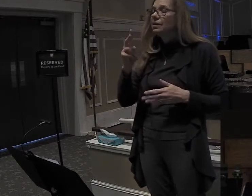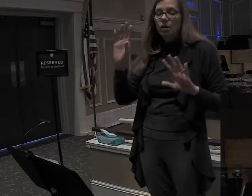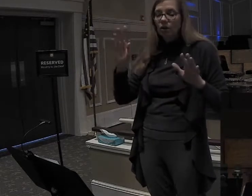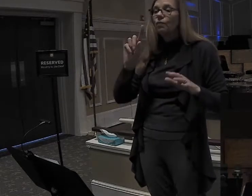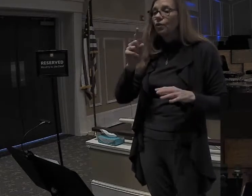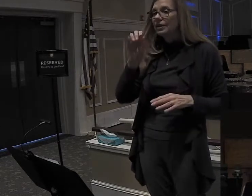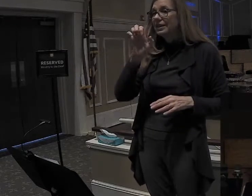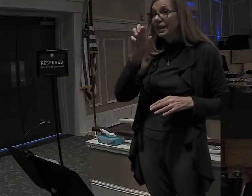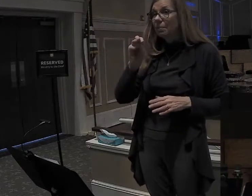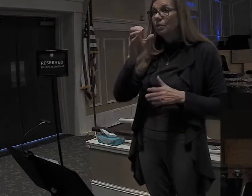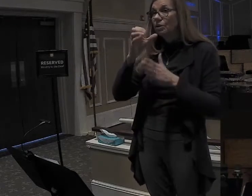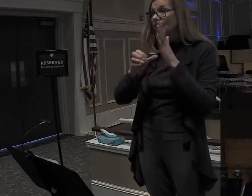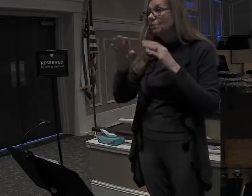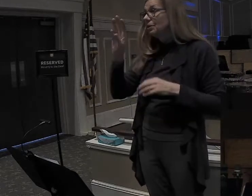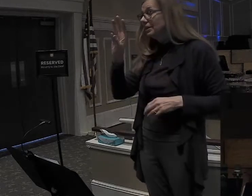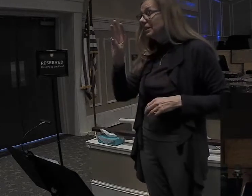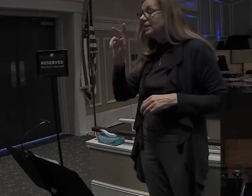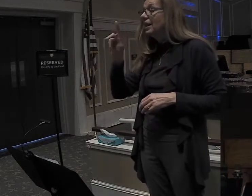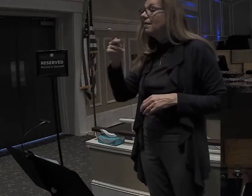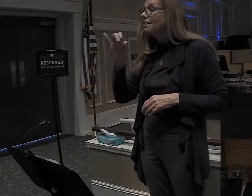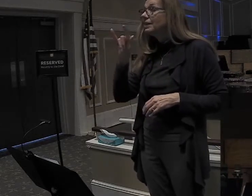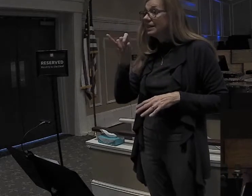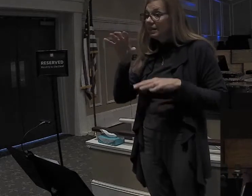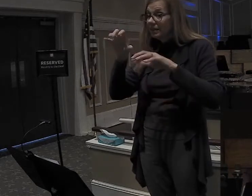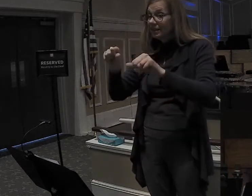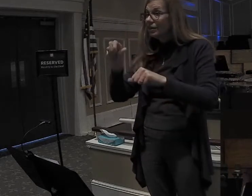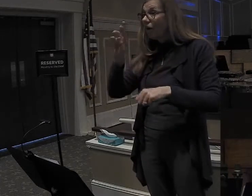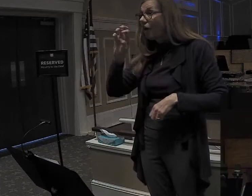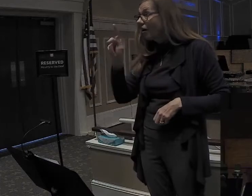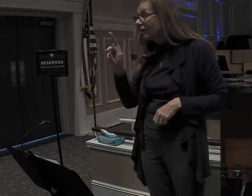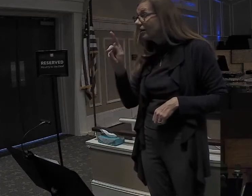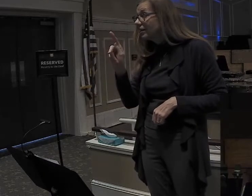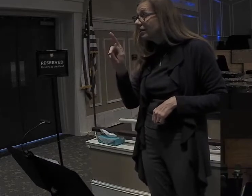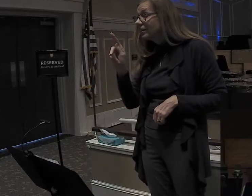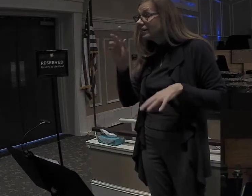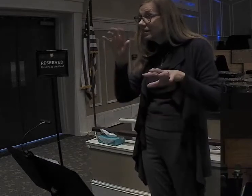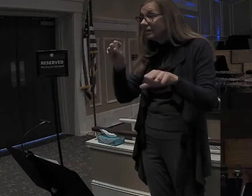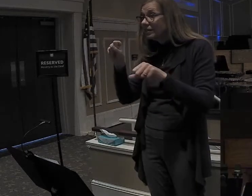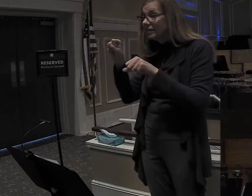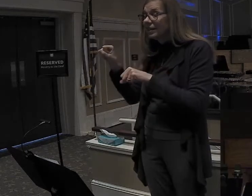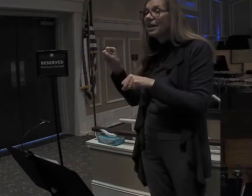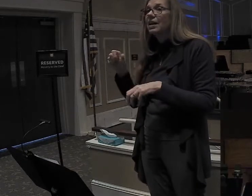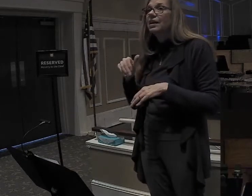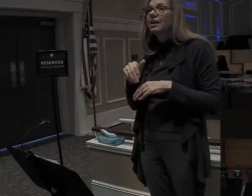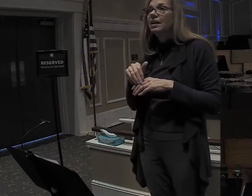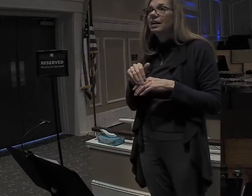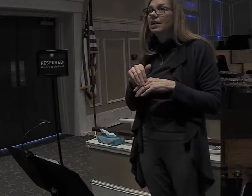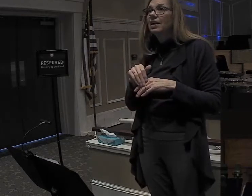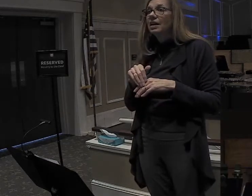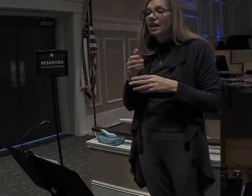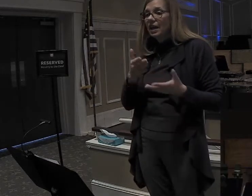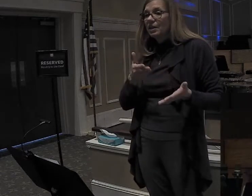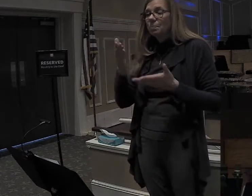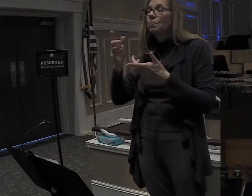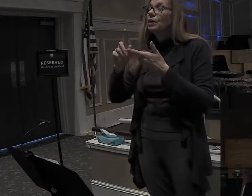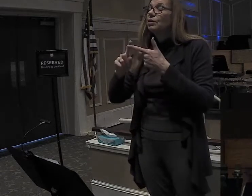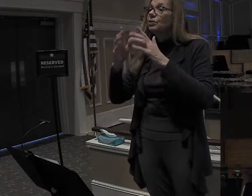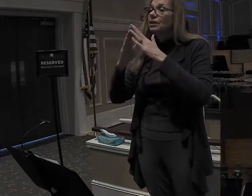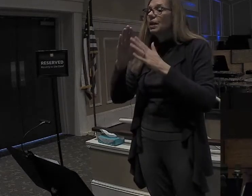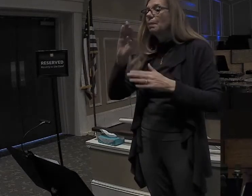First Samuel 6, the Philistines capture the ark and they send it back and it goes to Beth Shemesh.